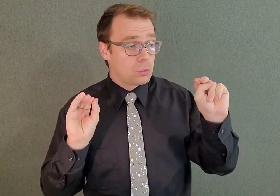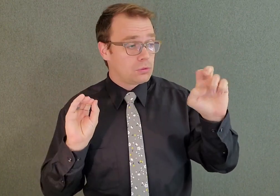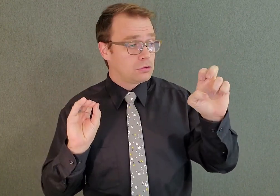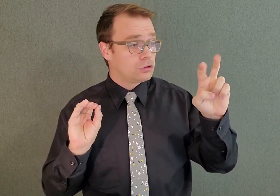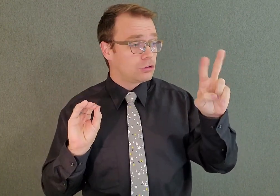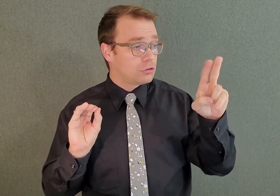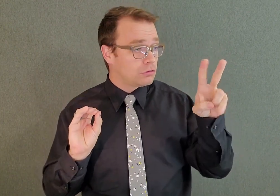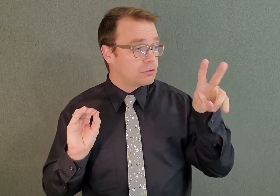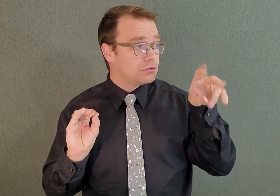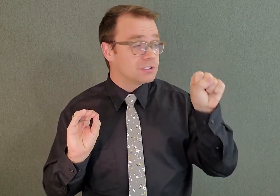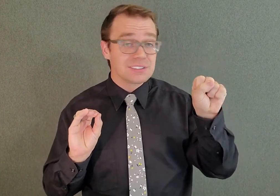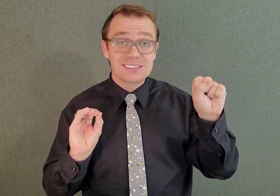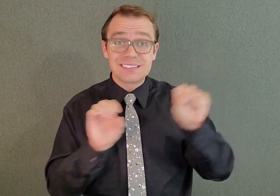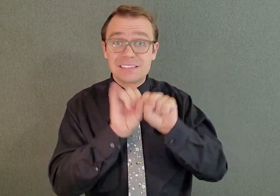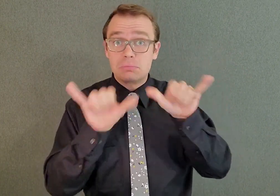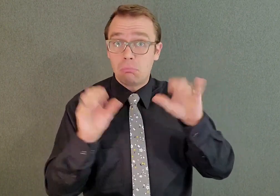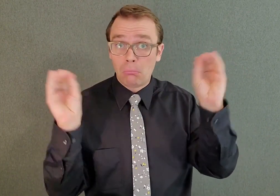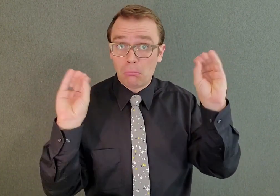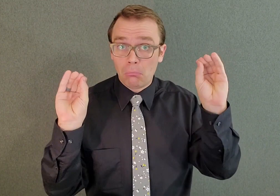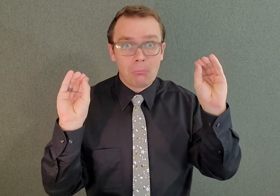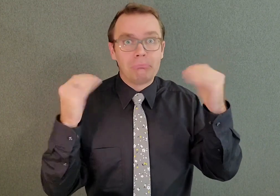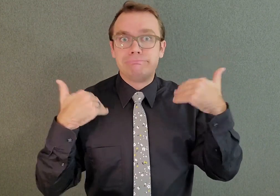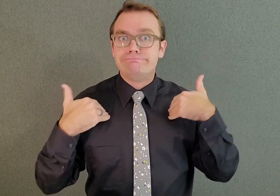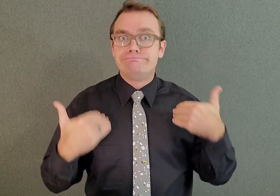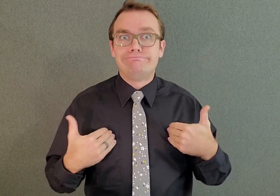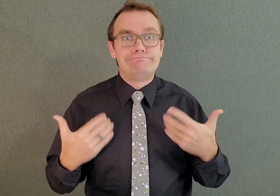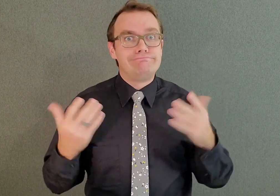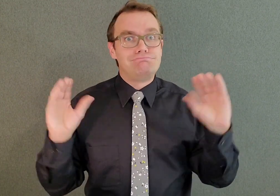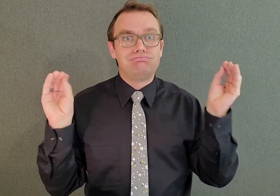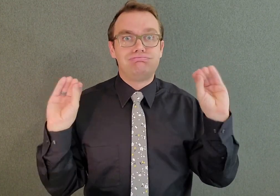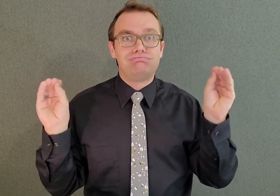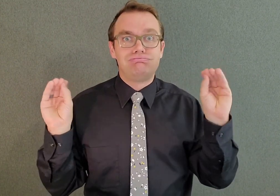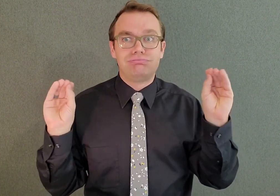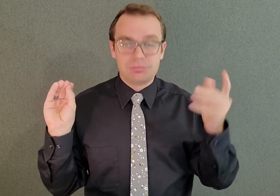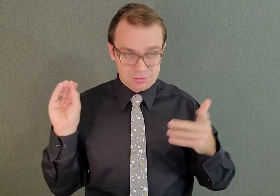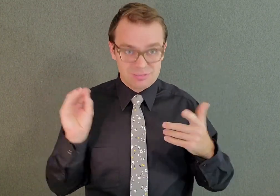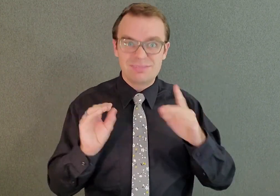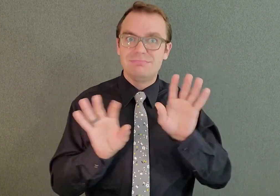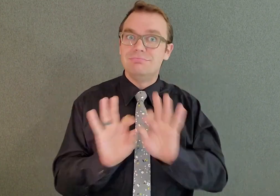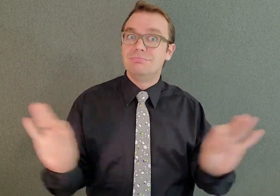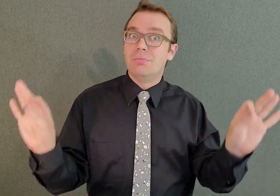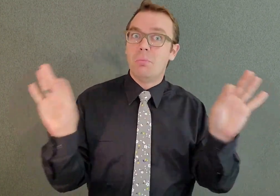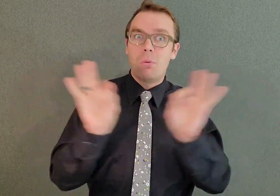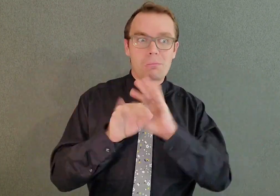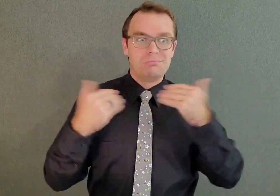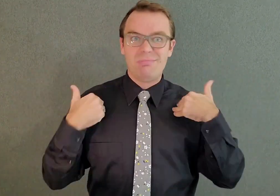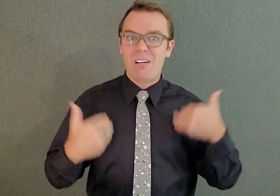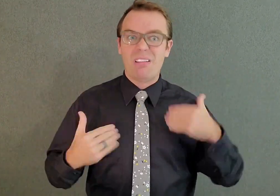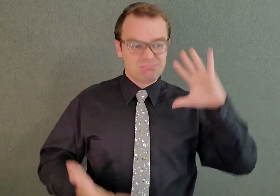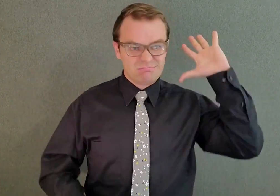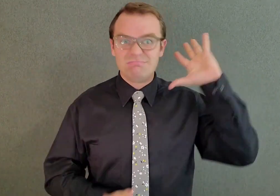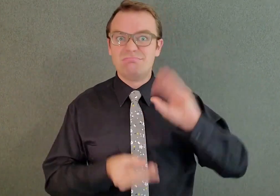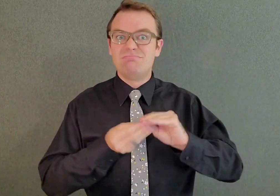without input from the nervous system. It is vital for all processes in the body, not only the sensation of